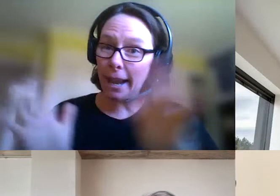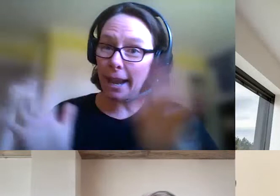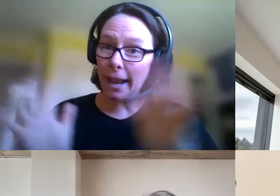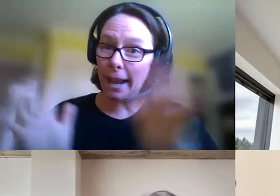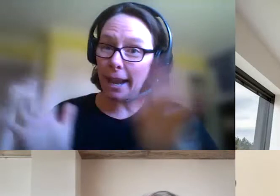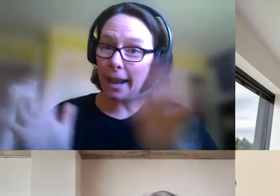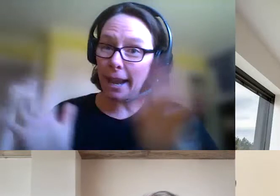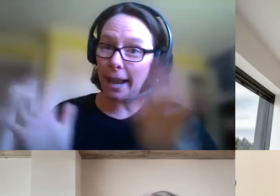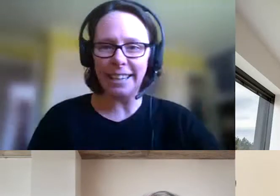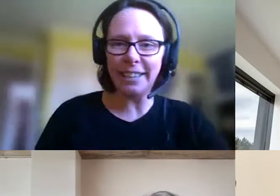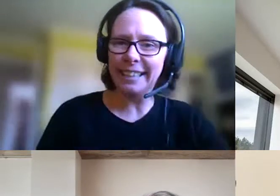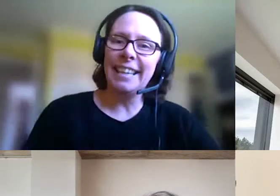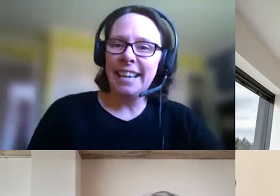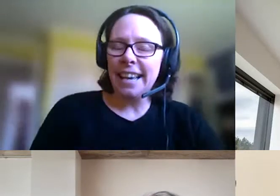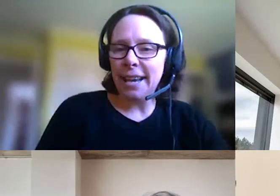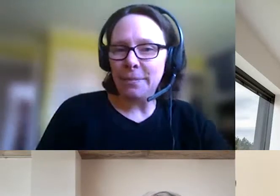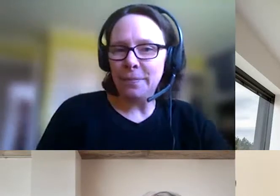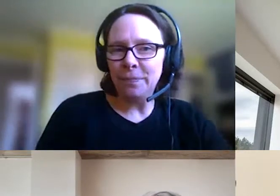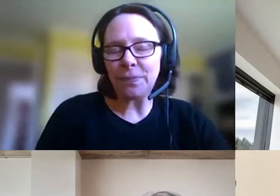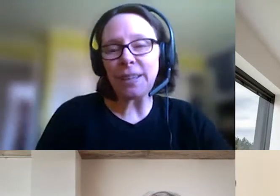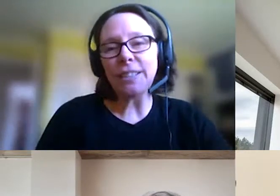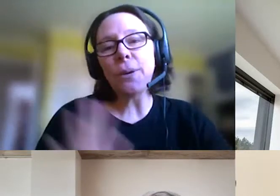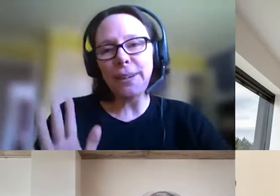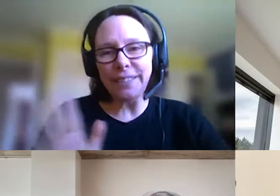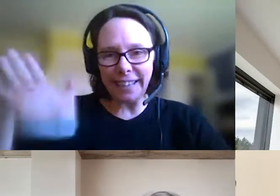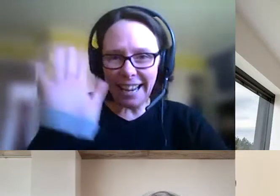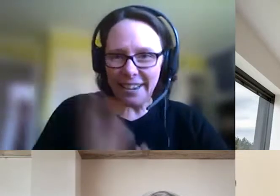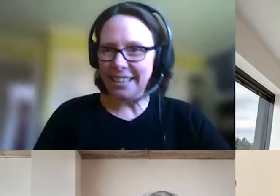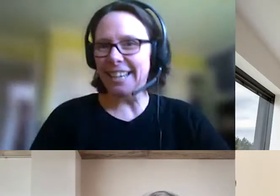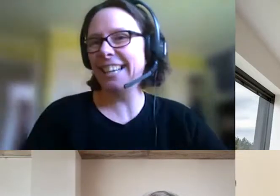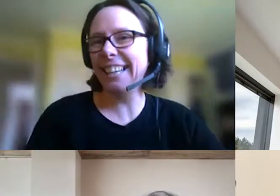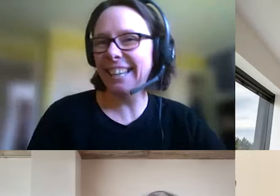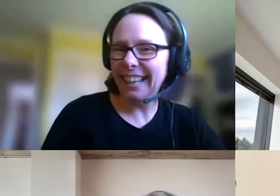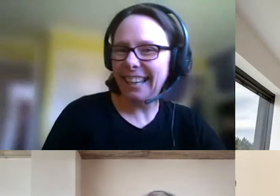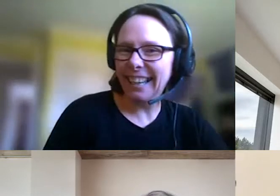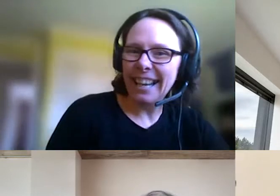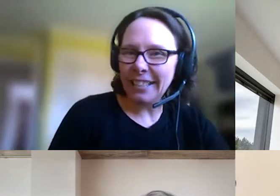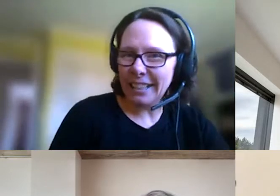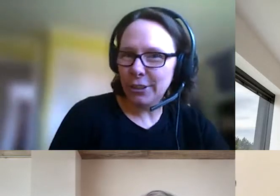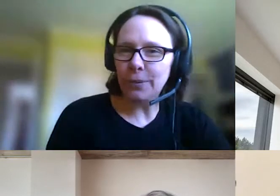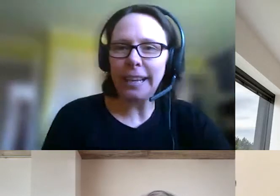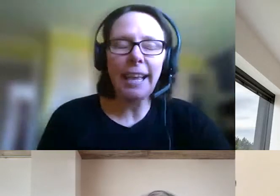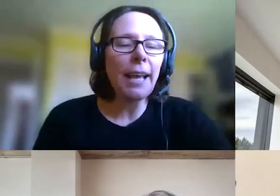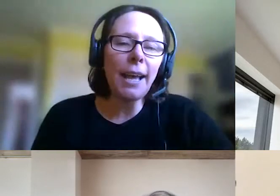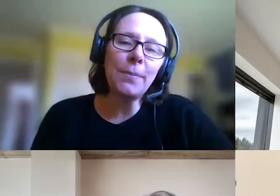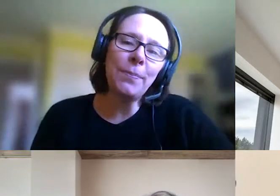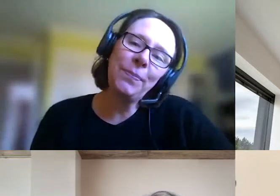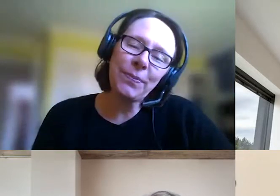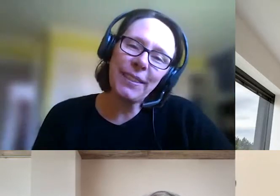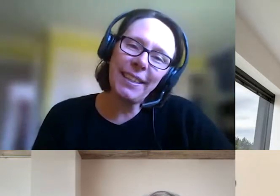and some people I've only met recently here in Tassie, which is lovely. So I will, hey Garrett, I'll see you during